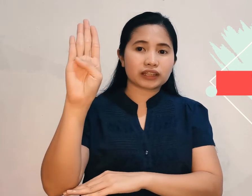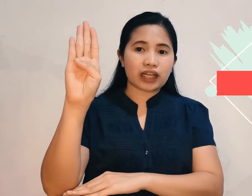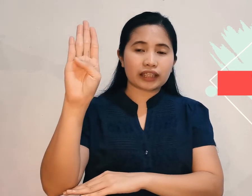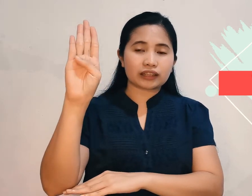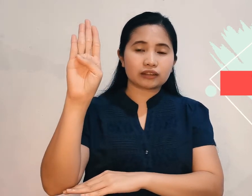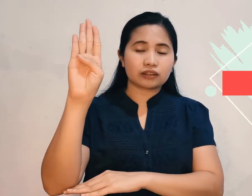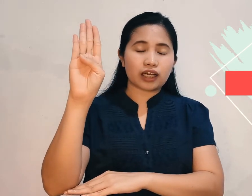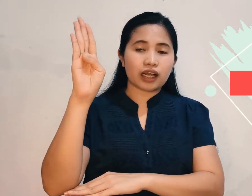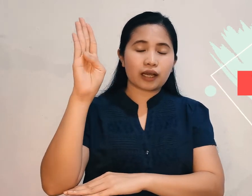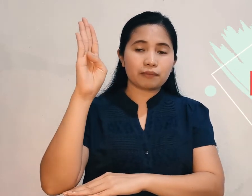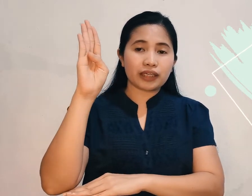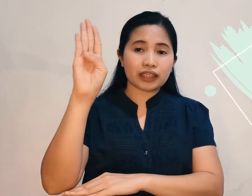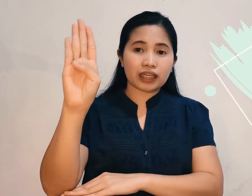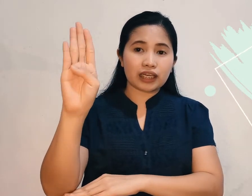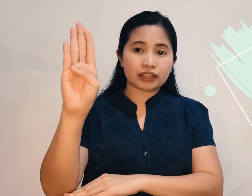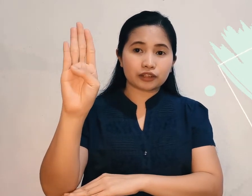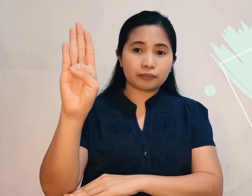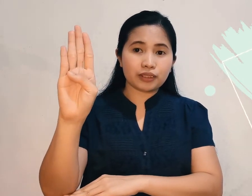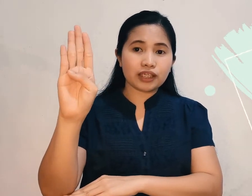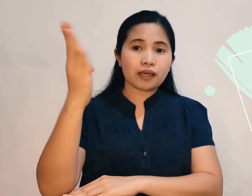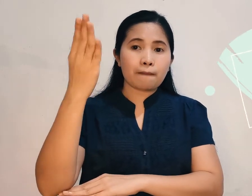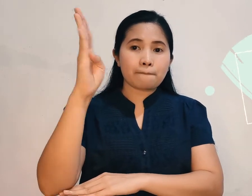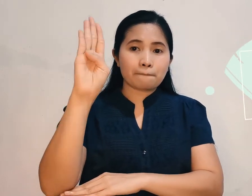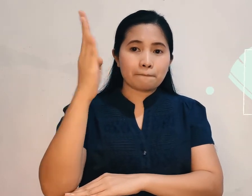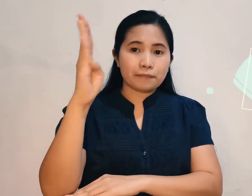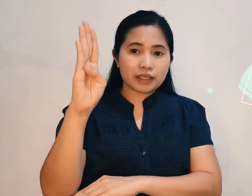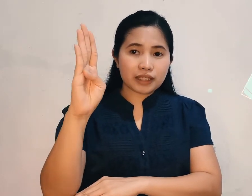just like make a letter B. B,